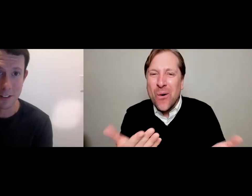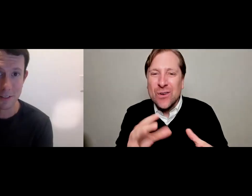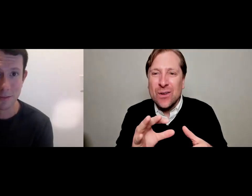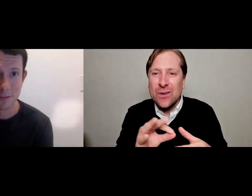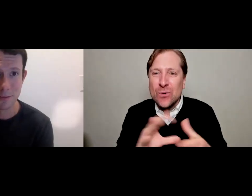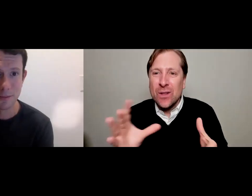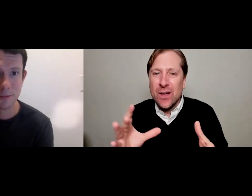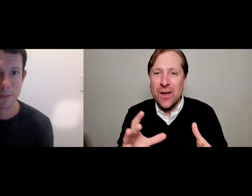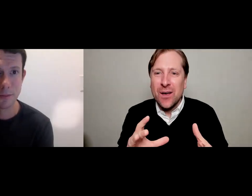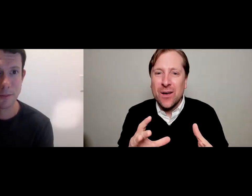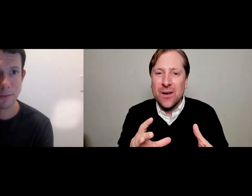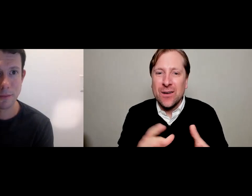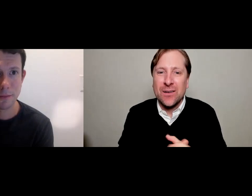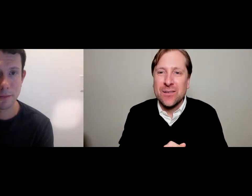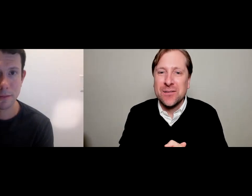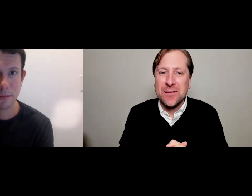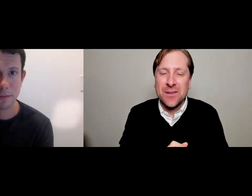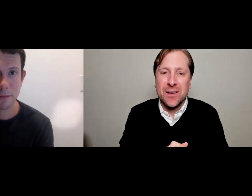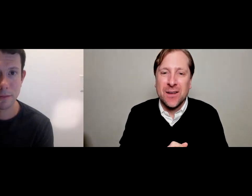later?